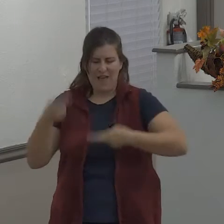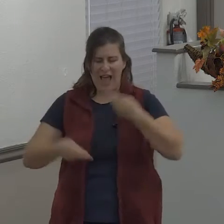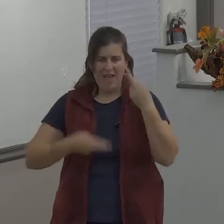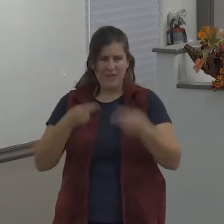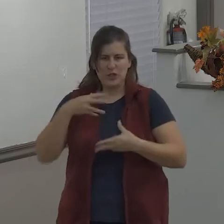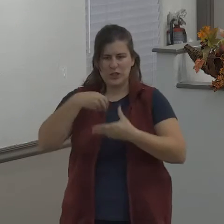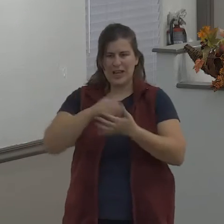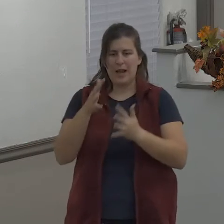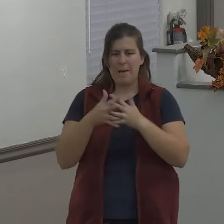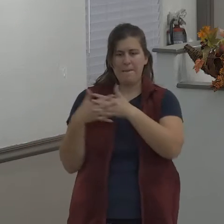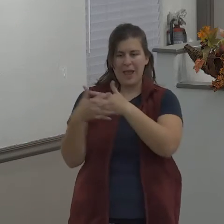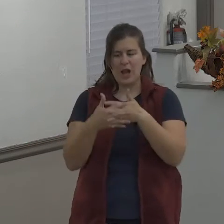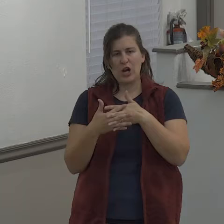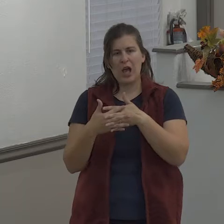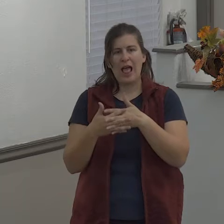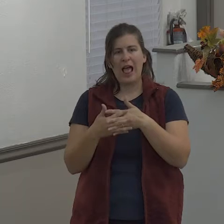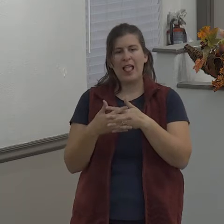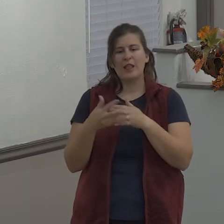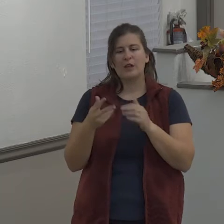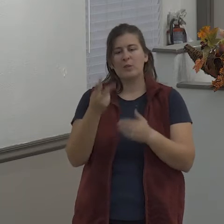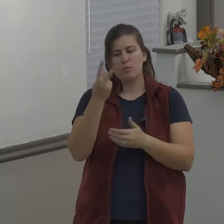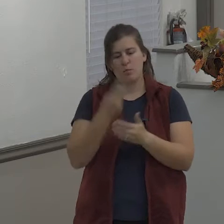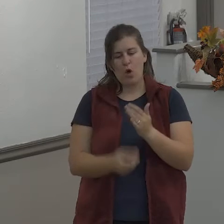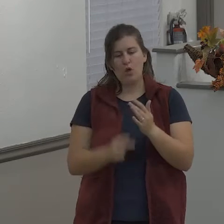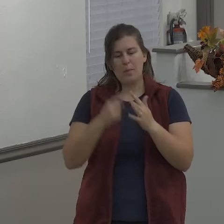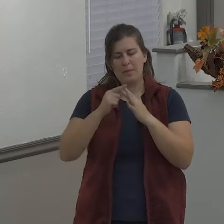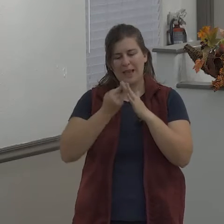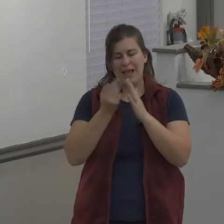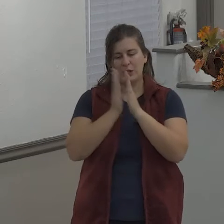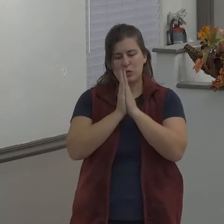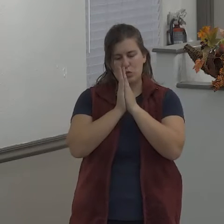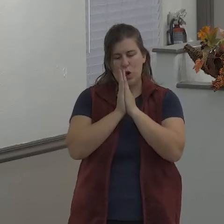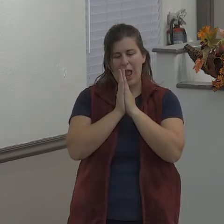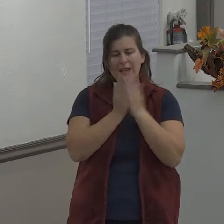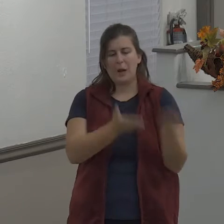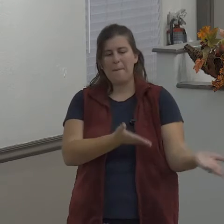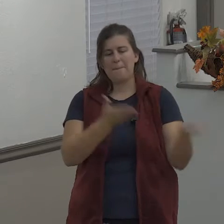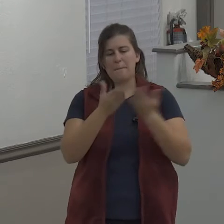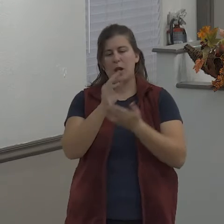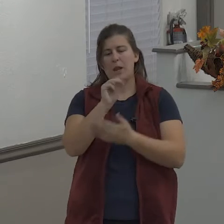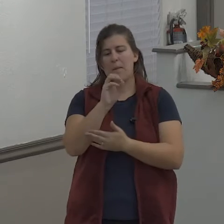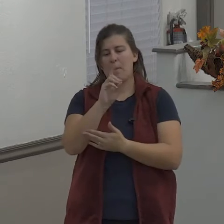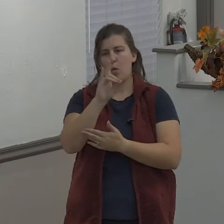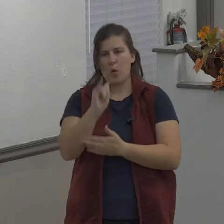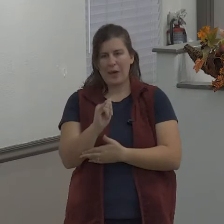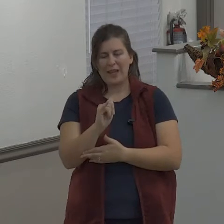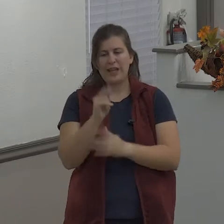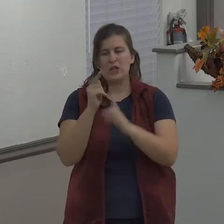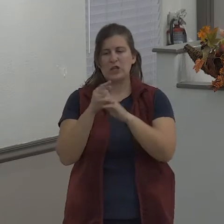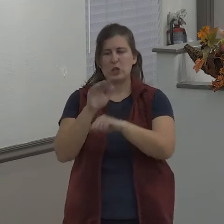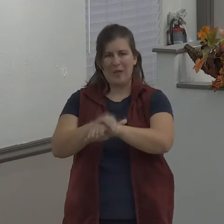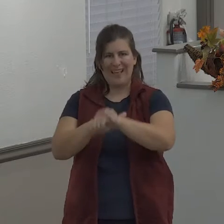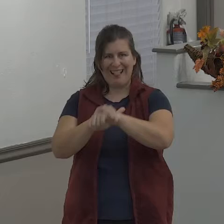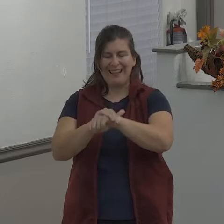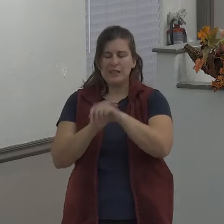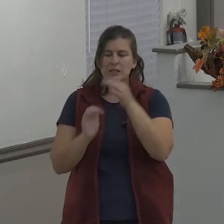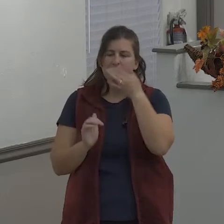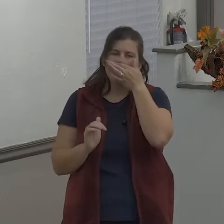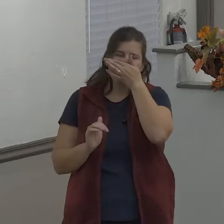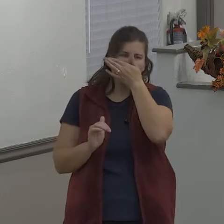America, and they began to pray, God, please bring Moody to England. God, please bring this evangelist to